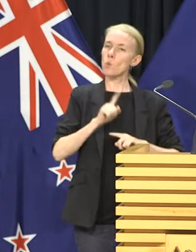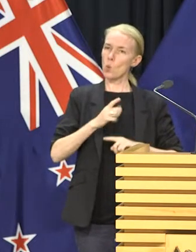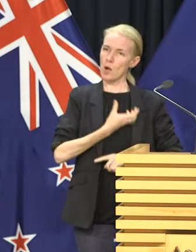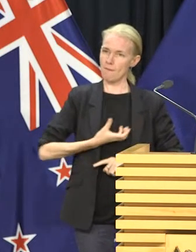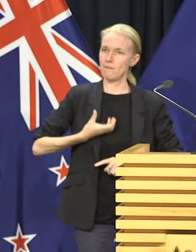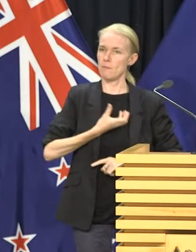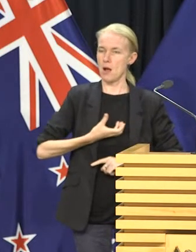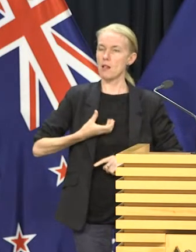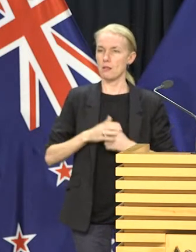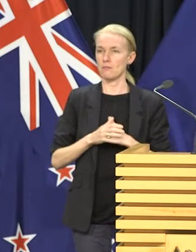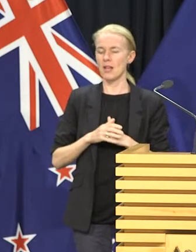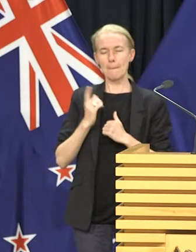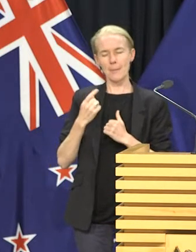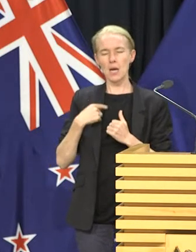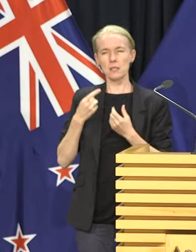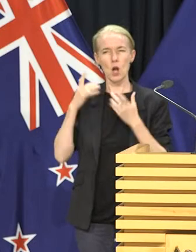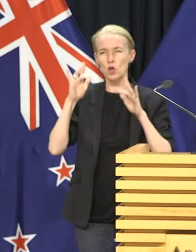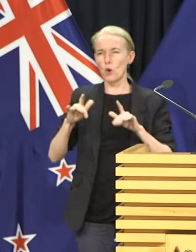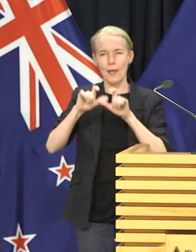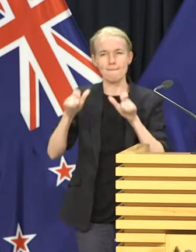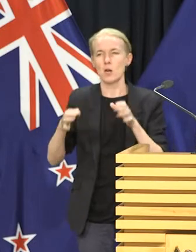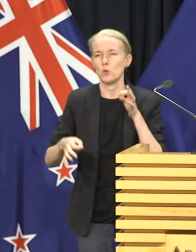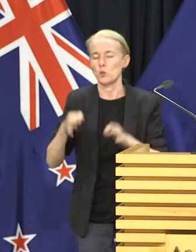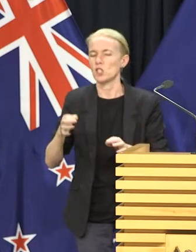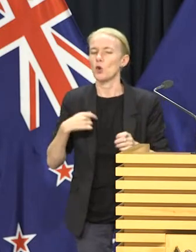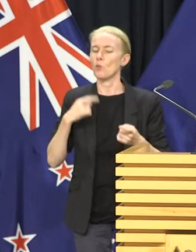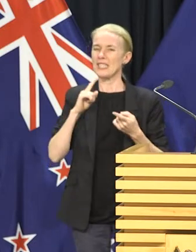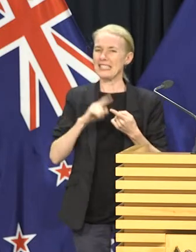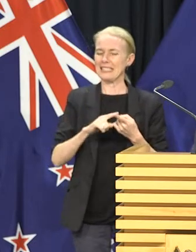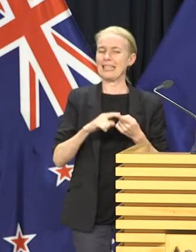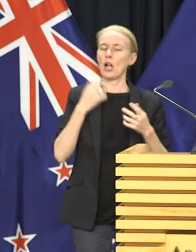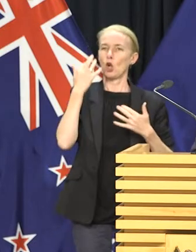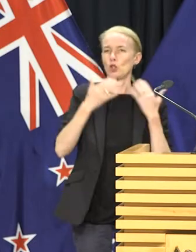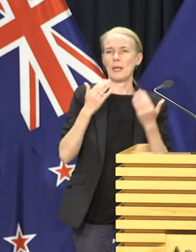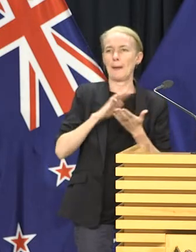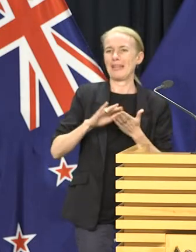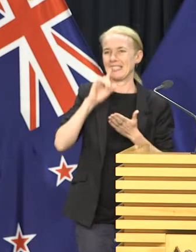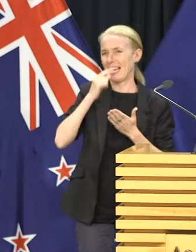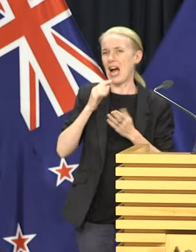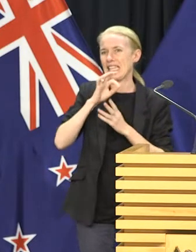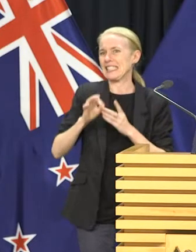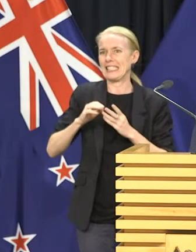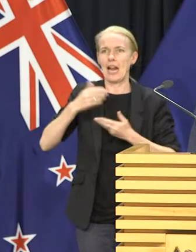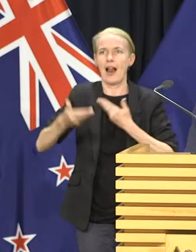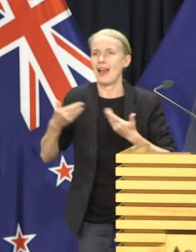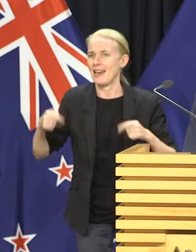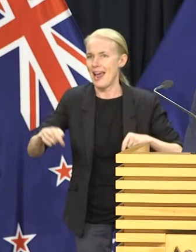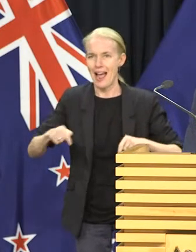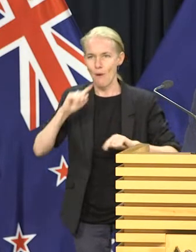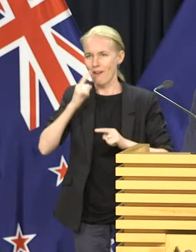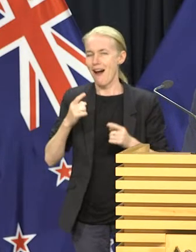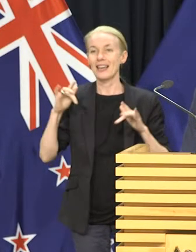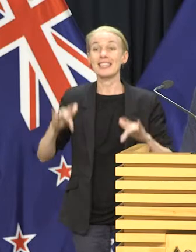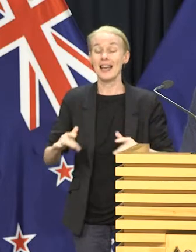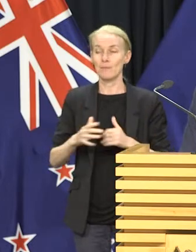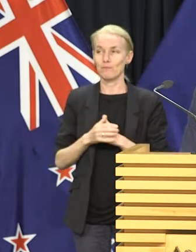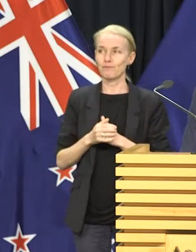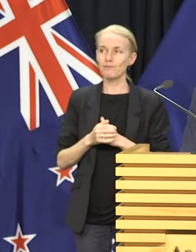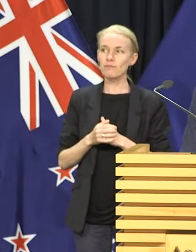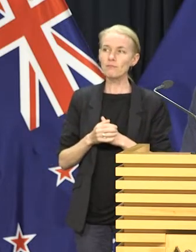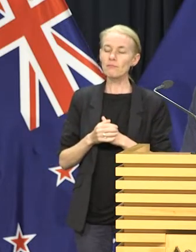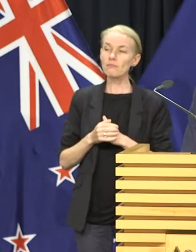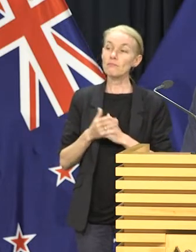to reiterate, that's something that's under active consideration, so I can't comment further on that. As Associate Minister of Health